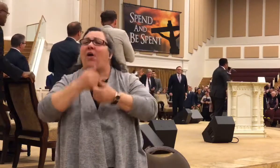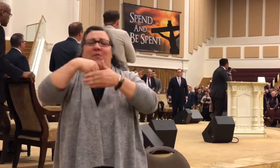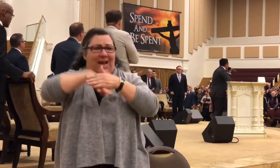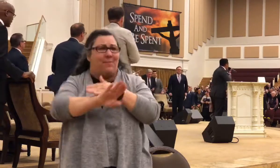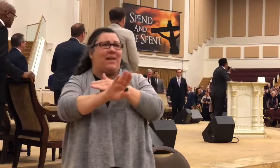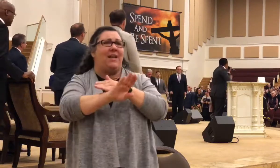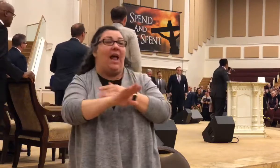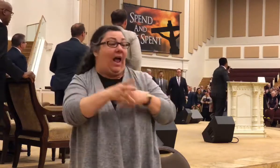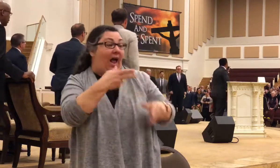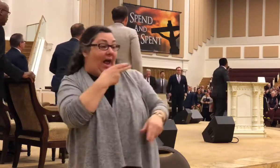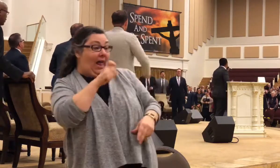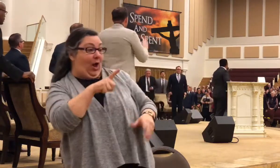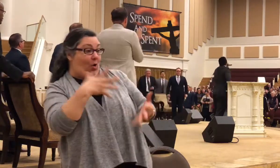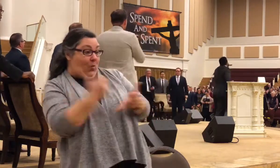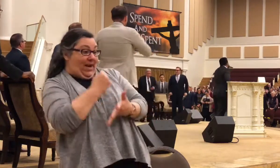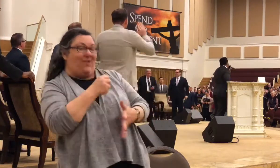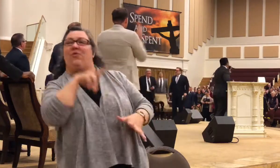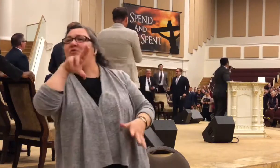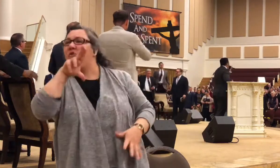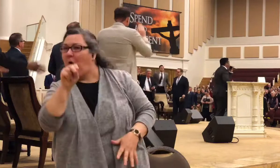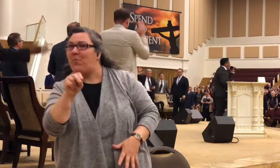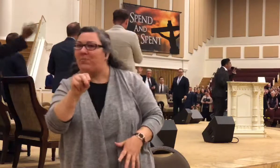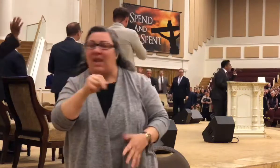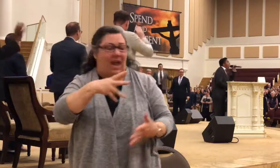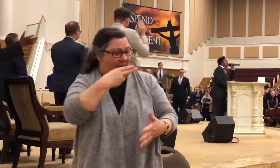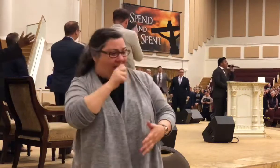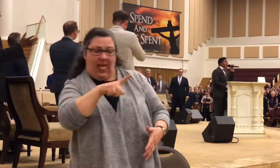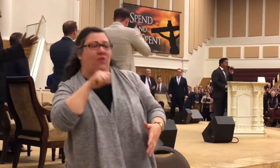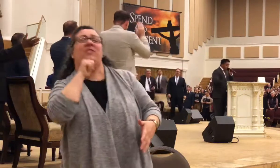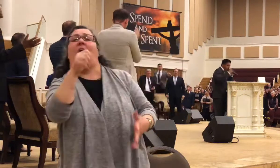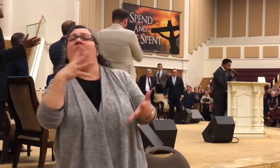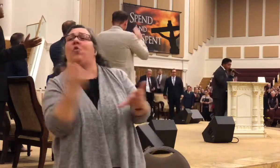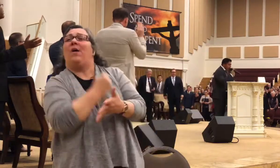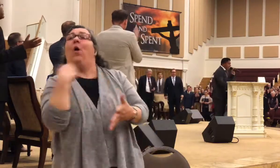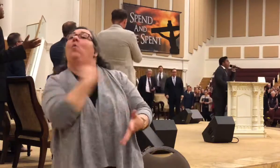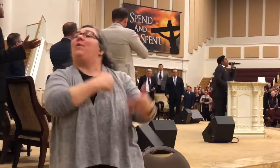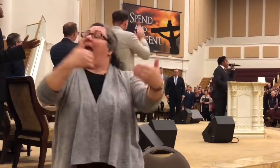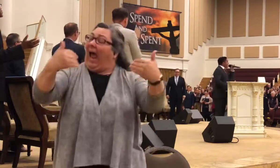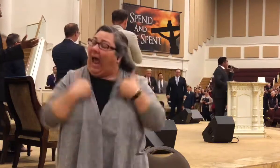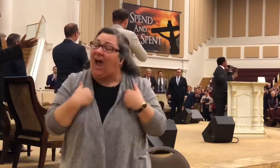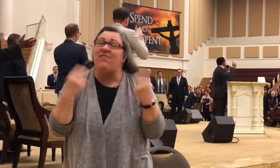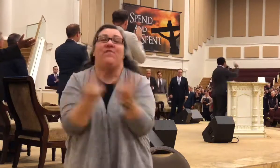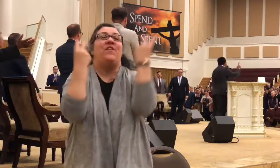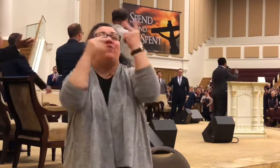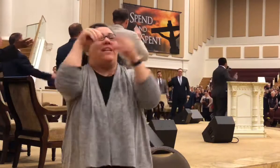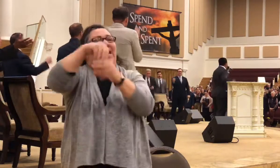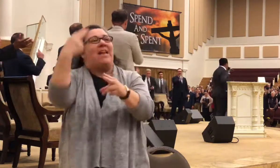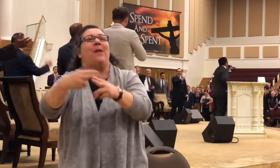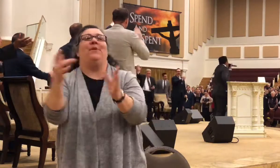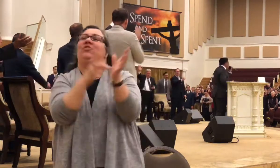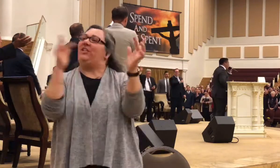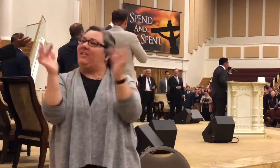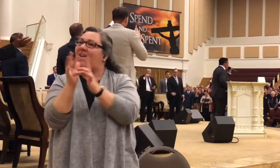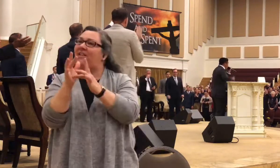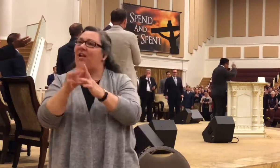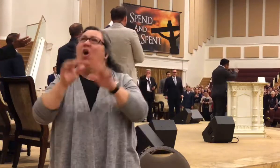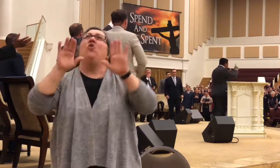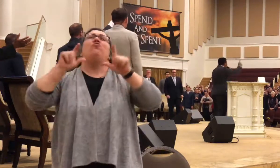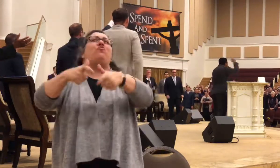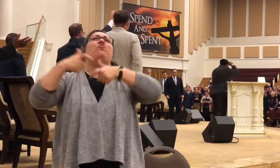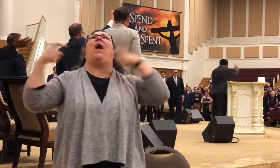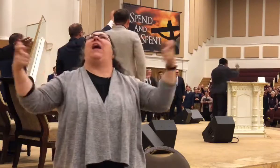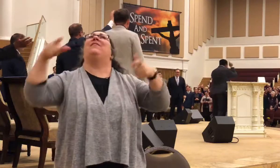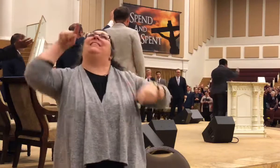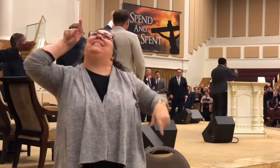will not win this battle. Hell will not win. We've got the victory in the name of Jesus. Greater is